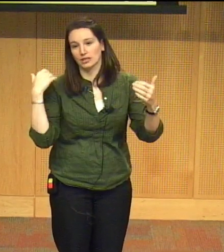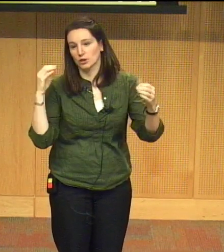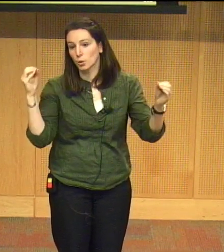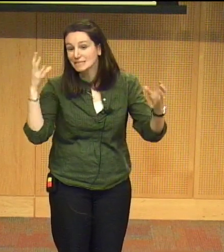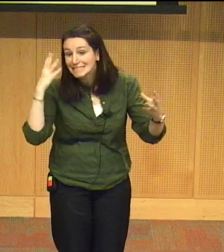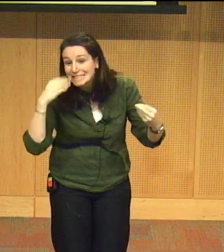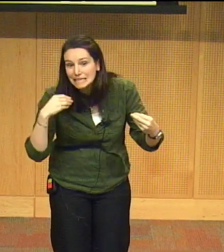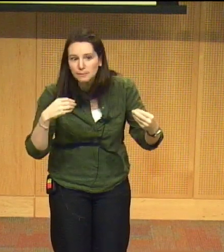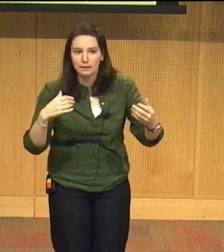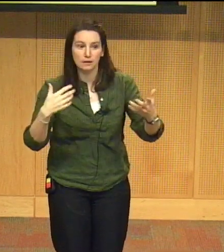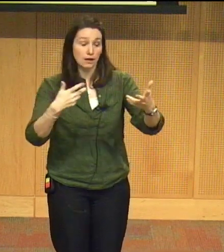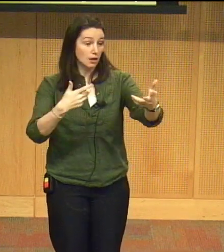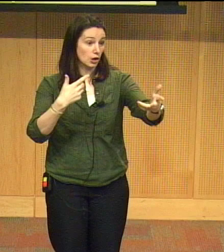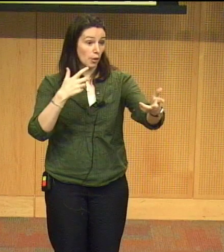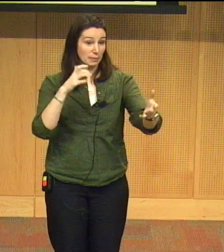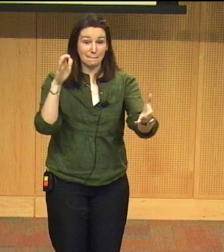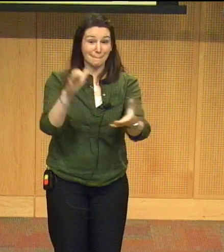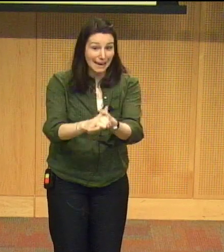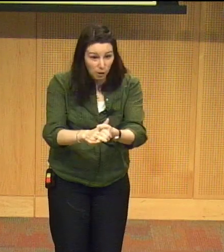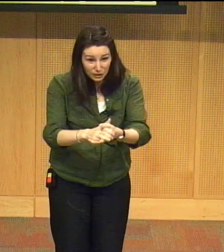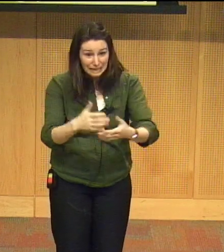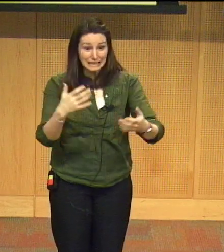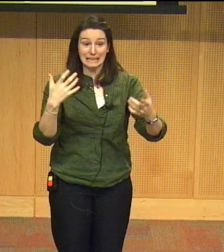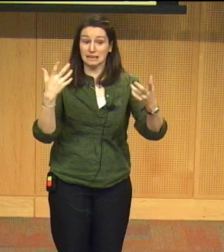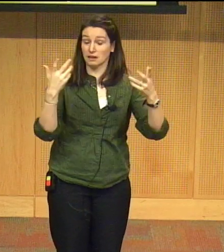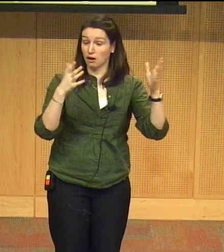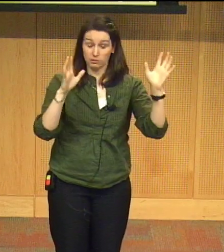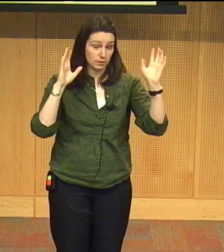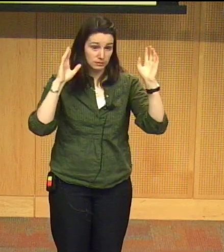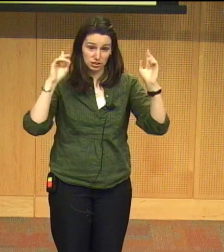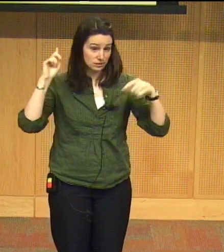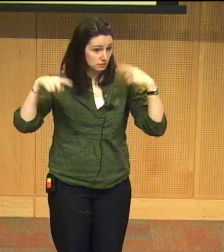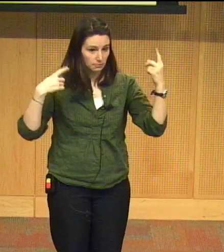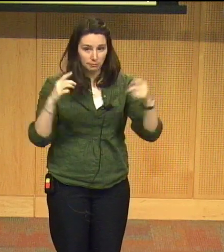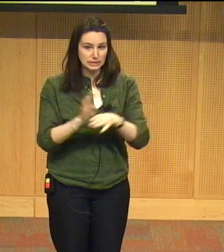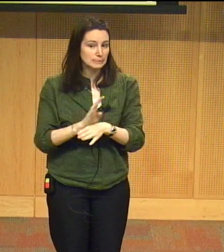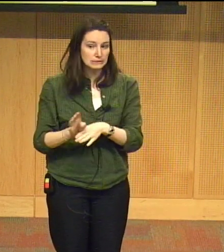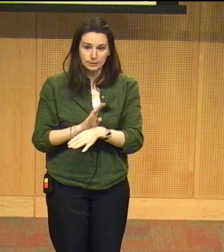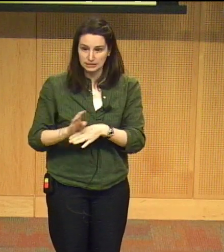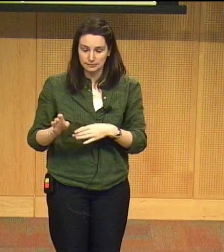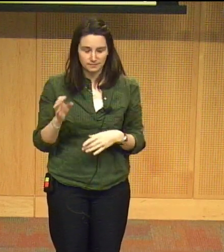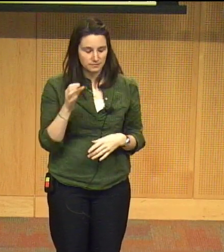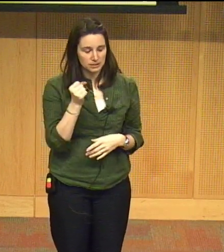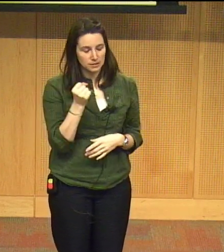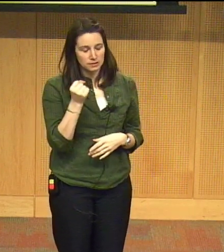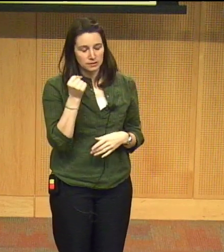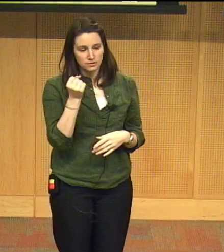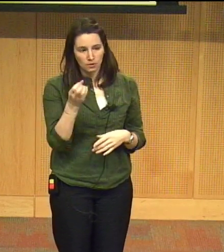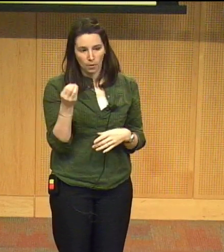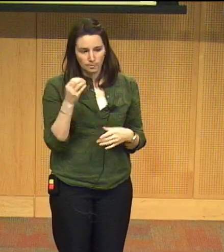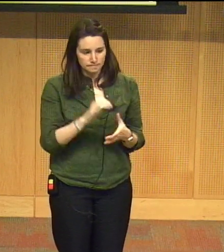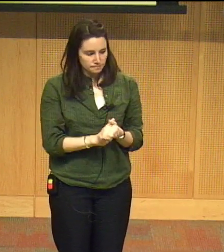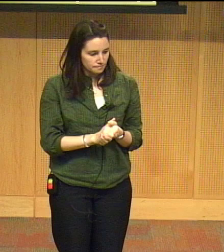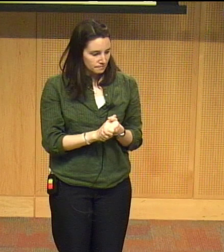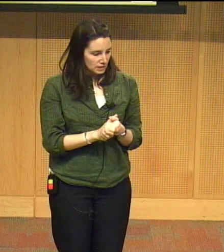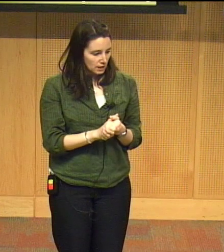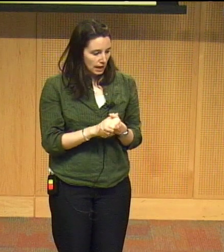no sleep and, you know, being married, and it was just busy, busy, busy. So I